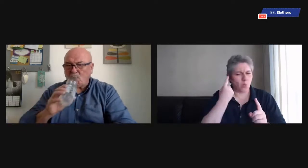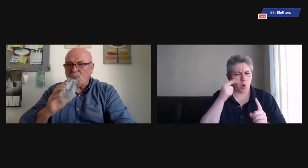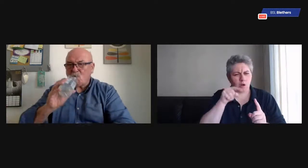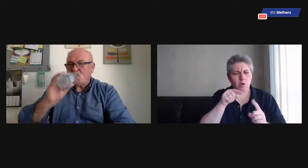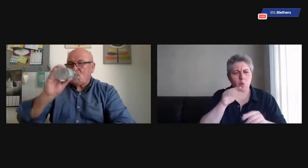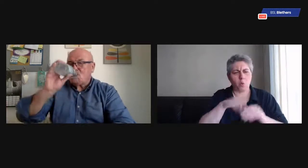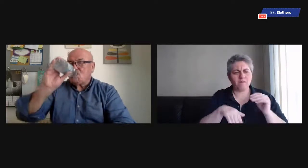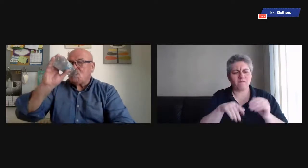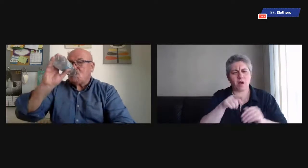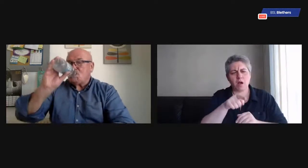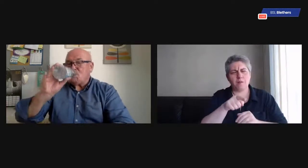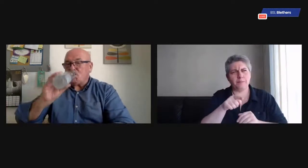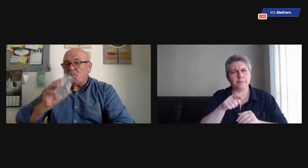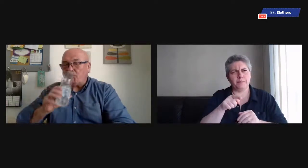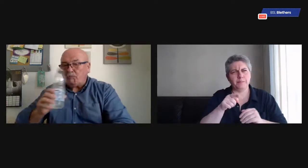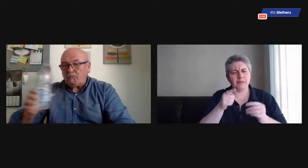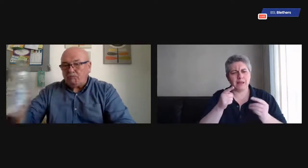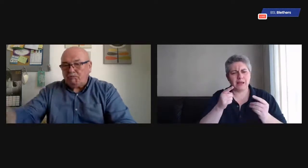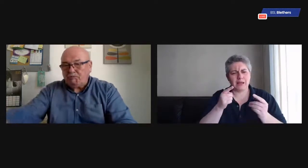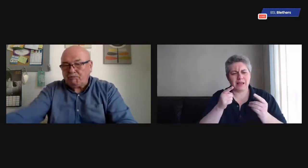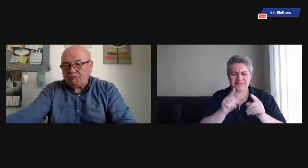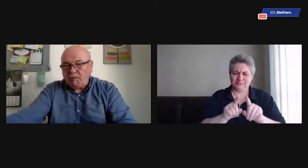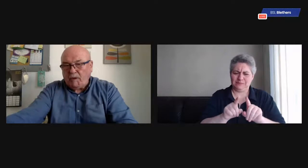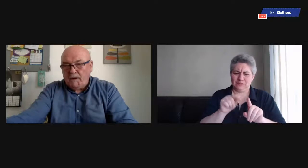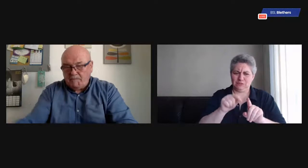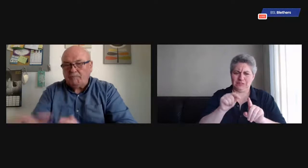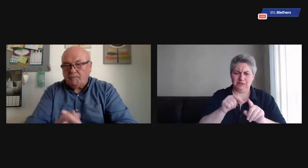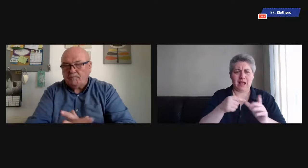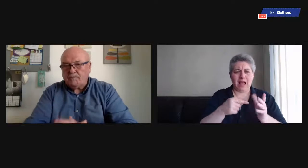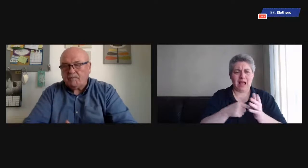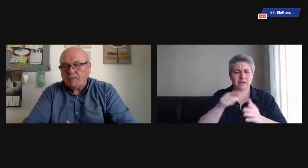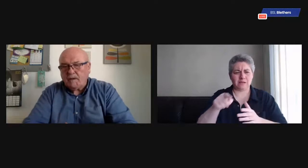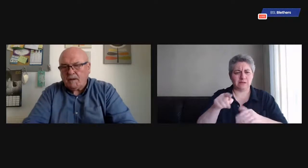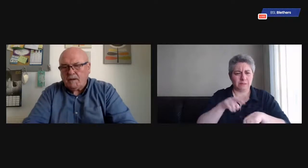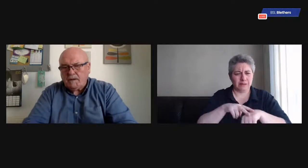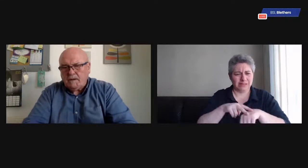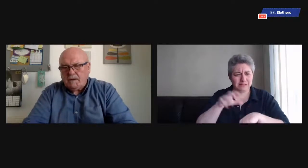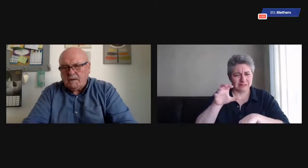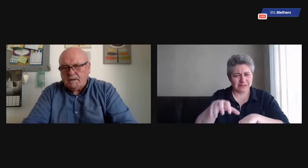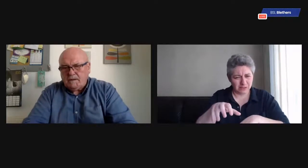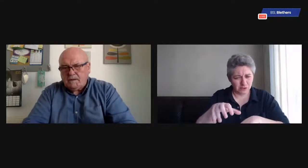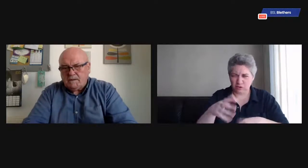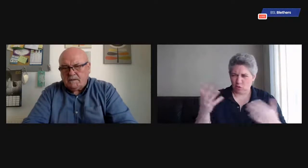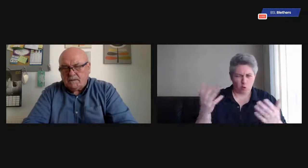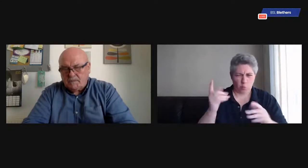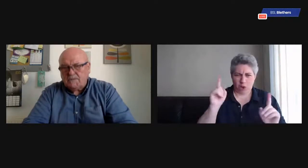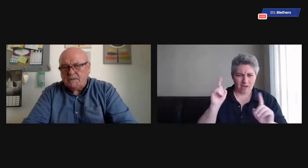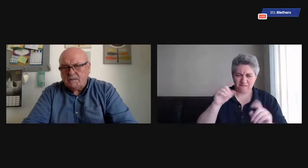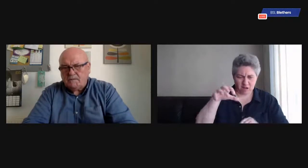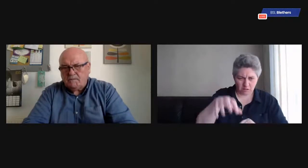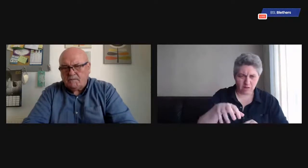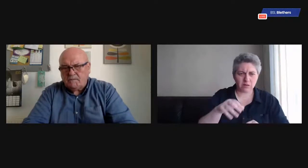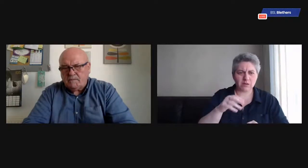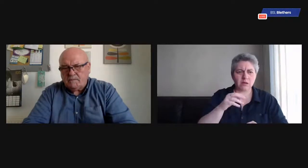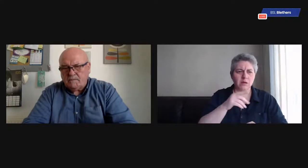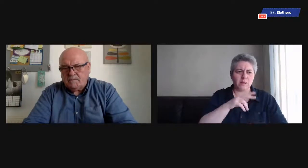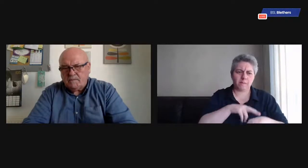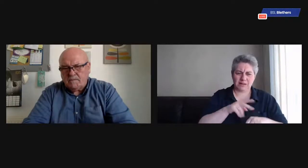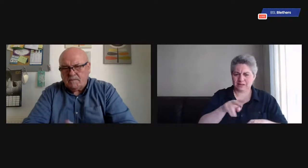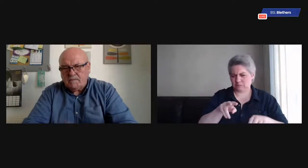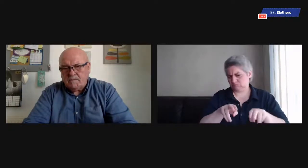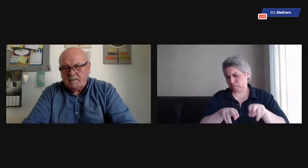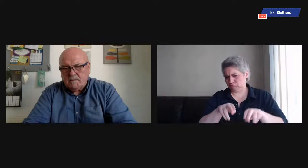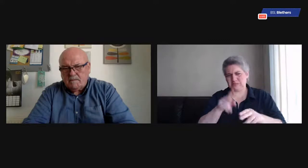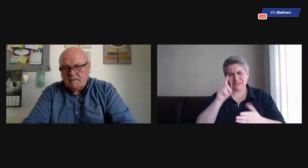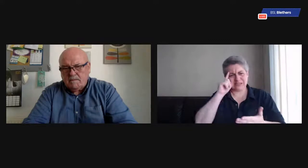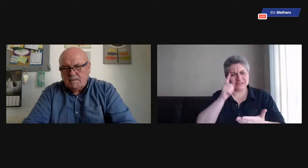think. There's this question in the back of my head, and it's about the intermediaries with whether at